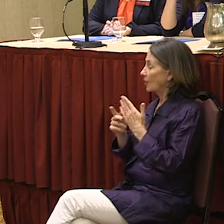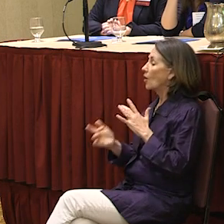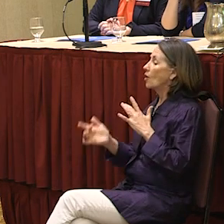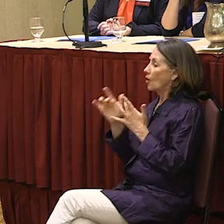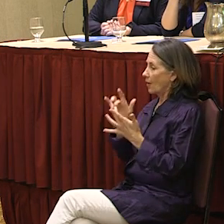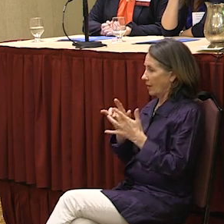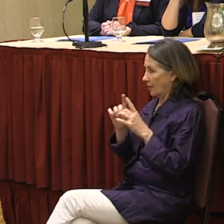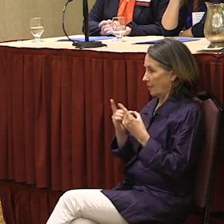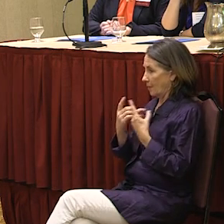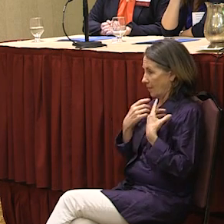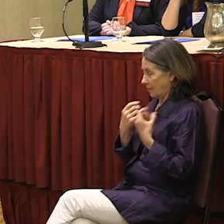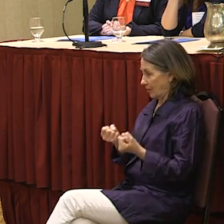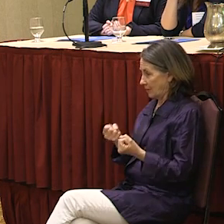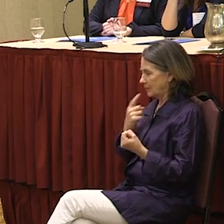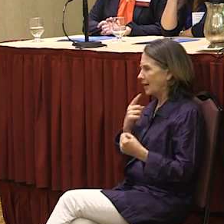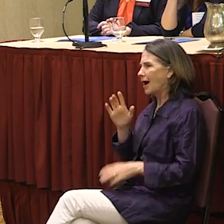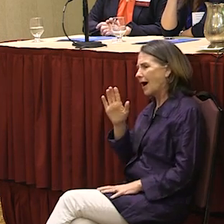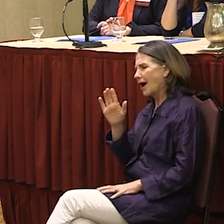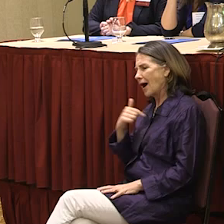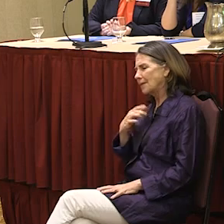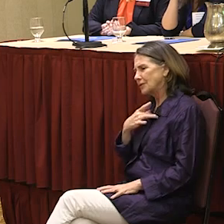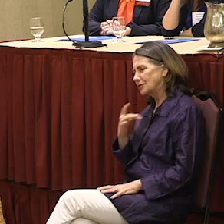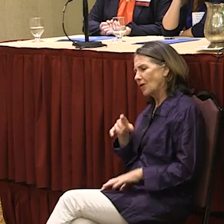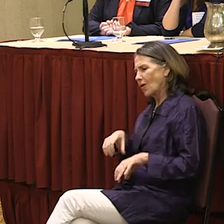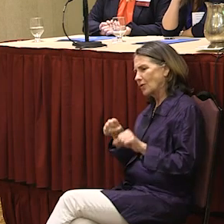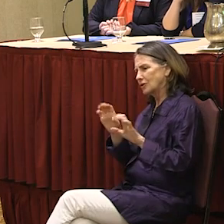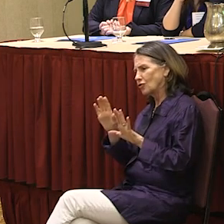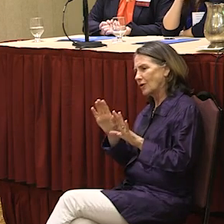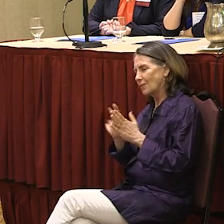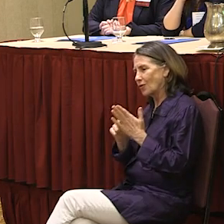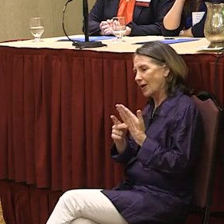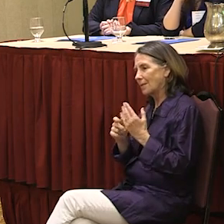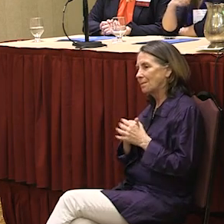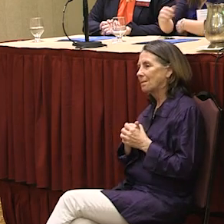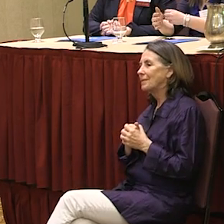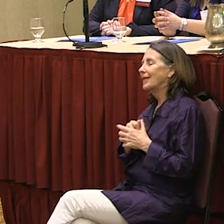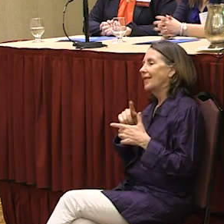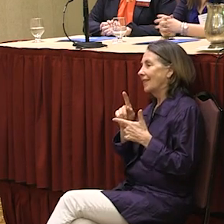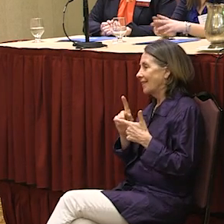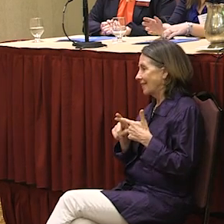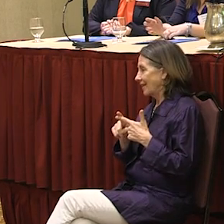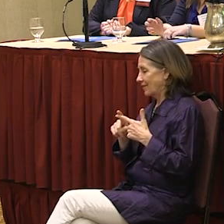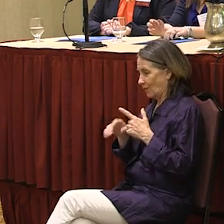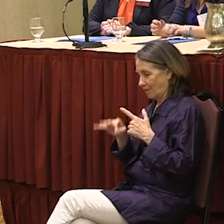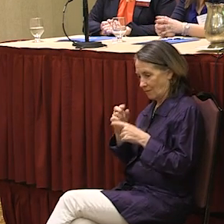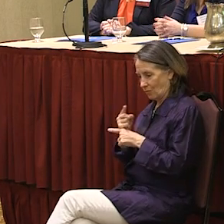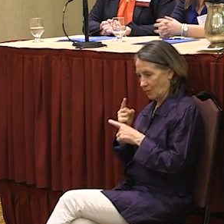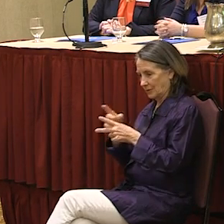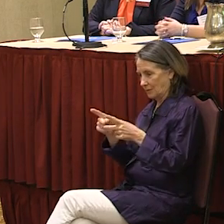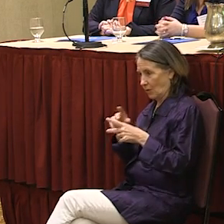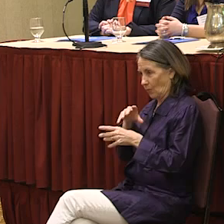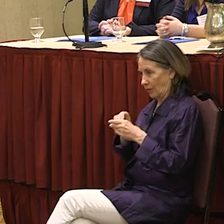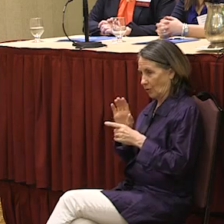contact the Department of Health and you'd say, I'm interested in hosting one of your great programs. And then you would find appropriate space within